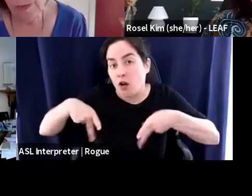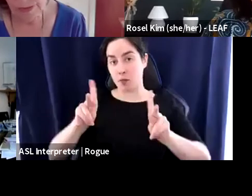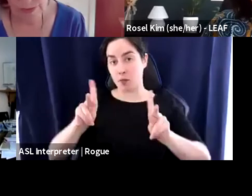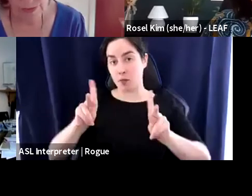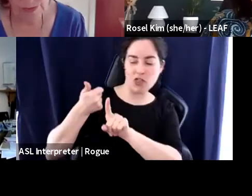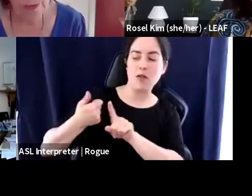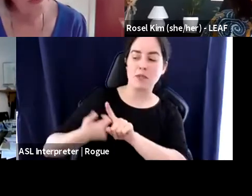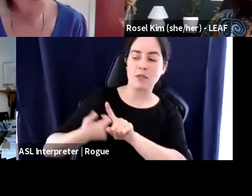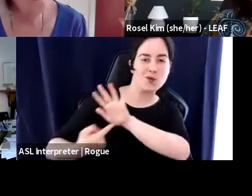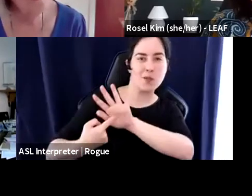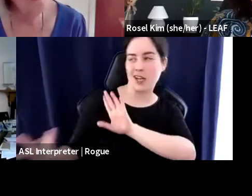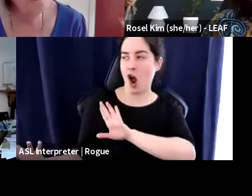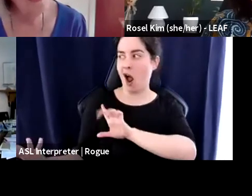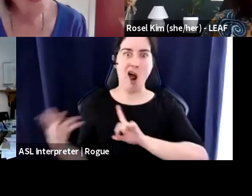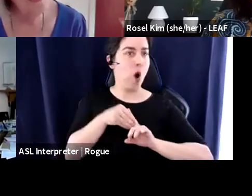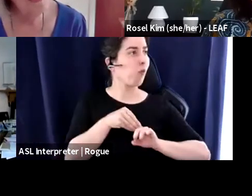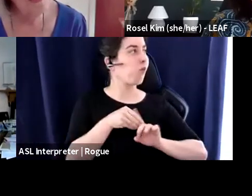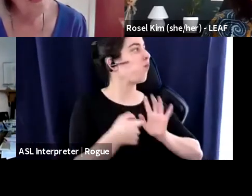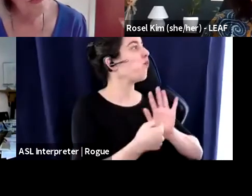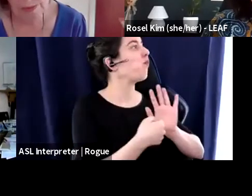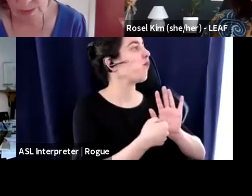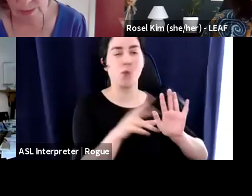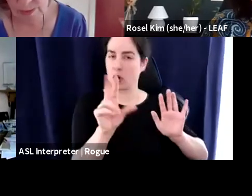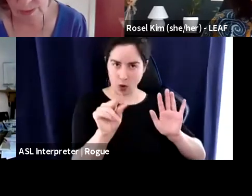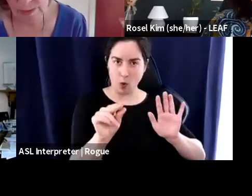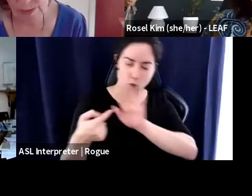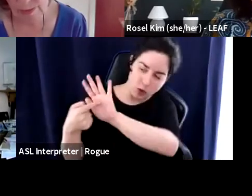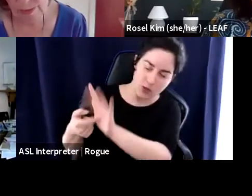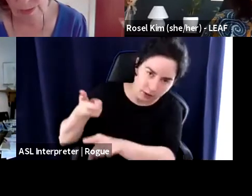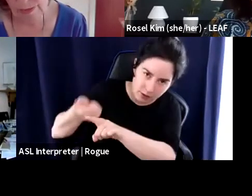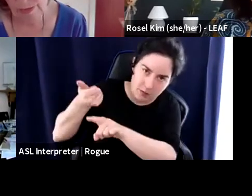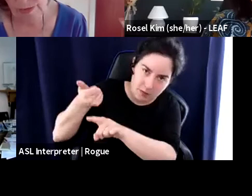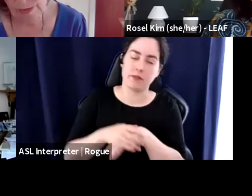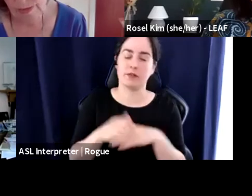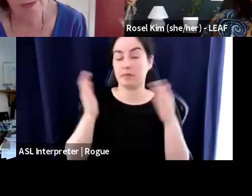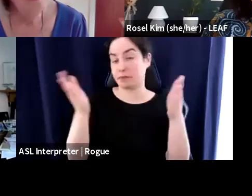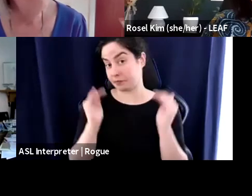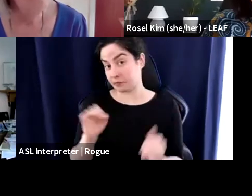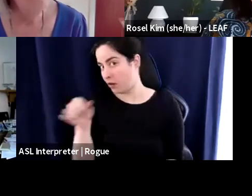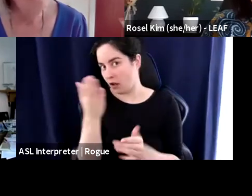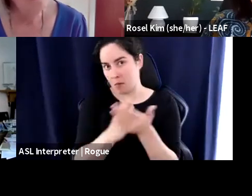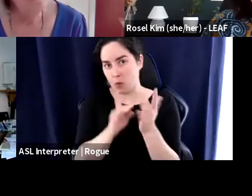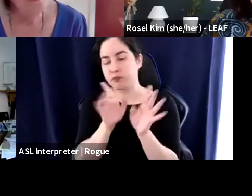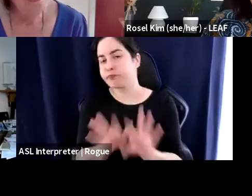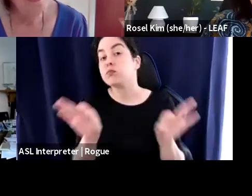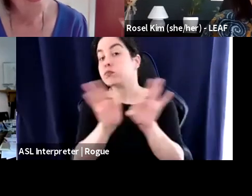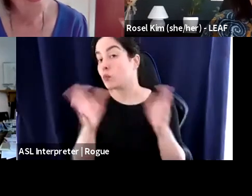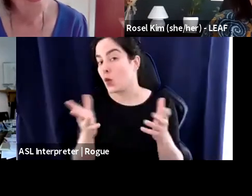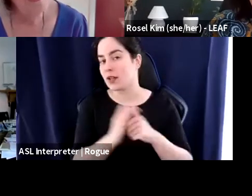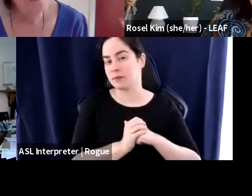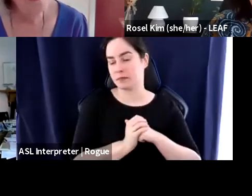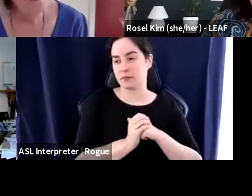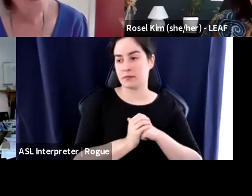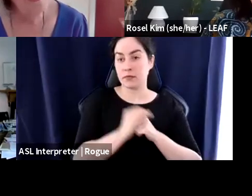spaces. And I think another piece that's really critical is if you're a service